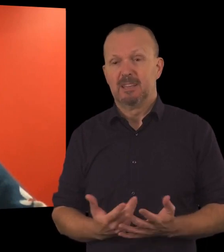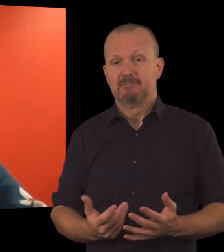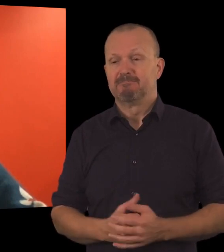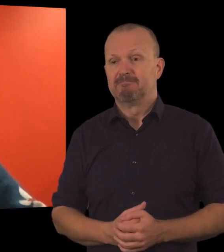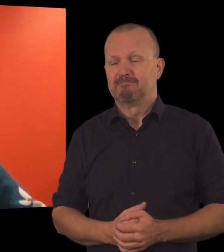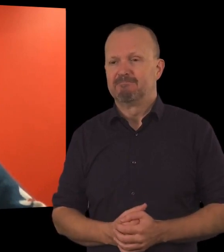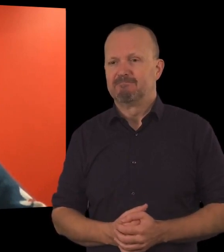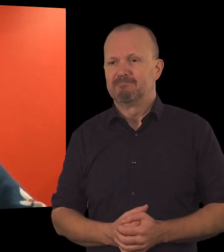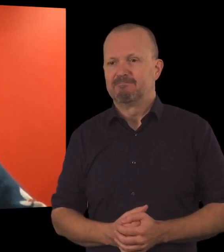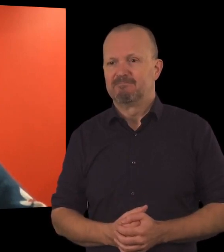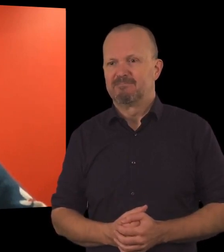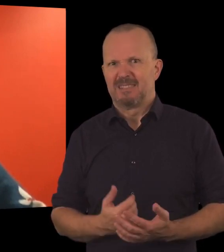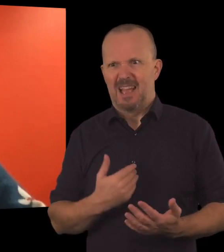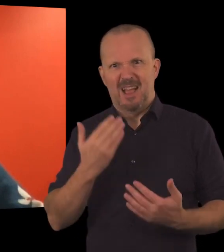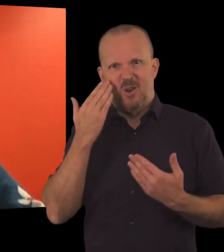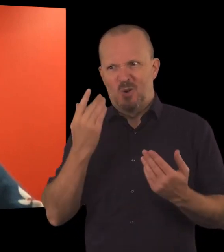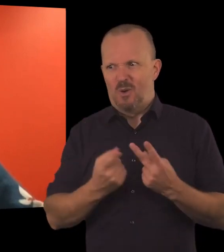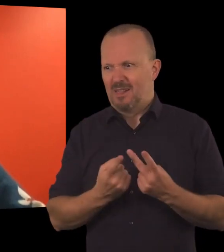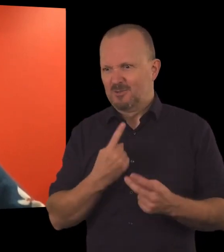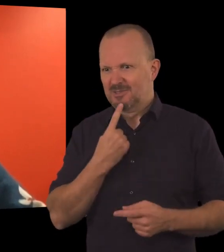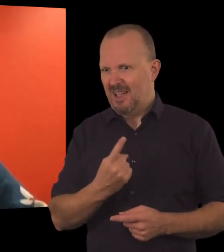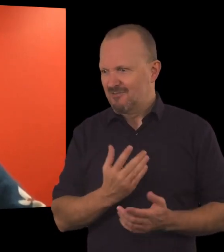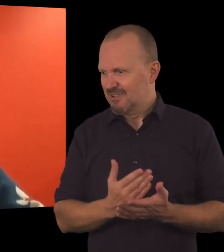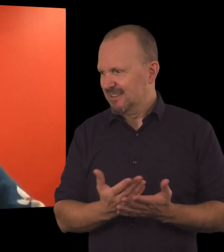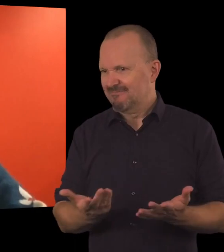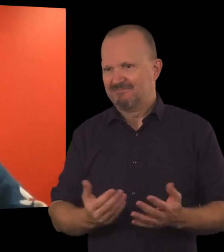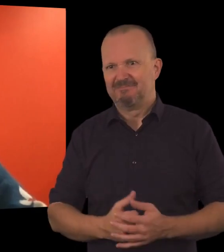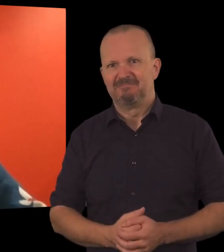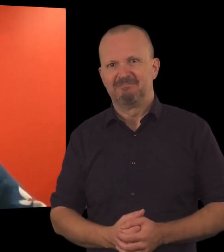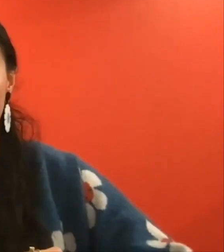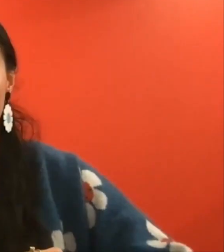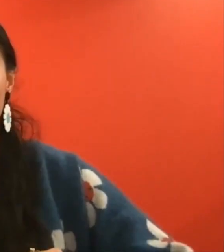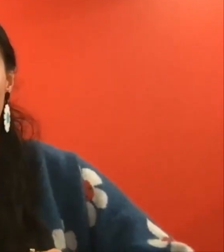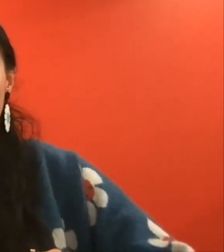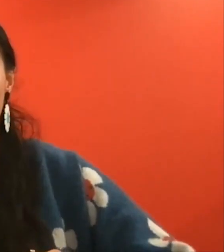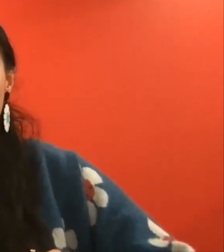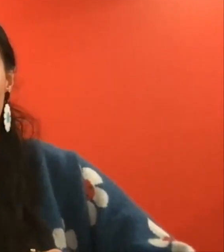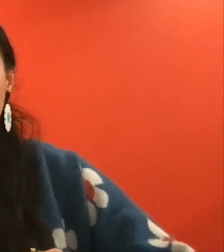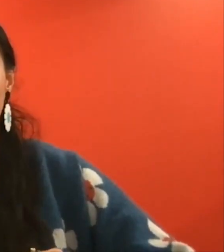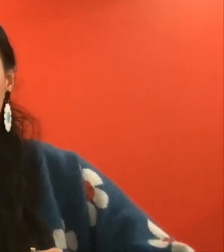Yeah. I don't know what else to say.